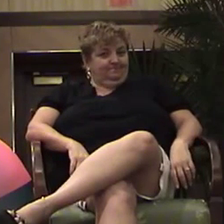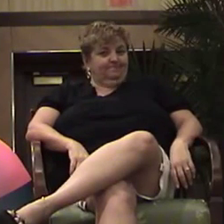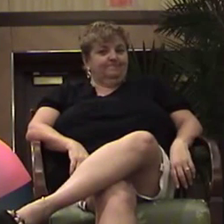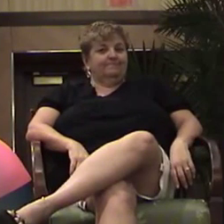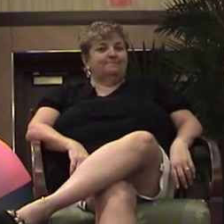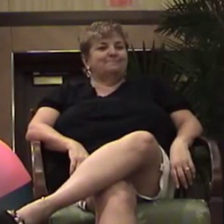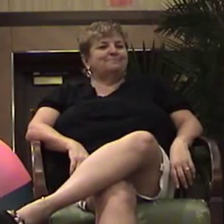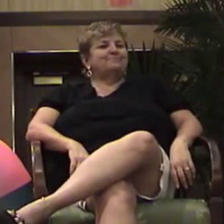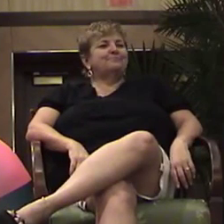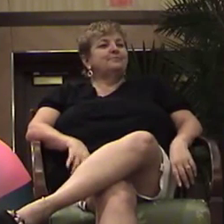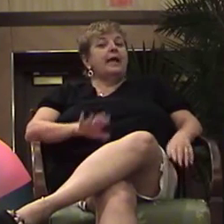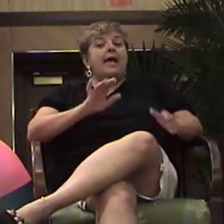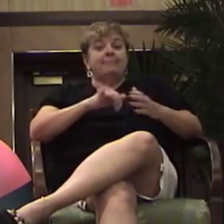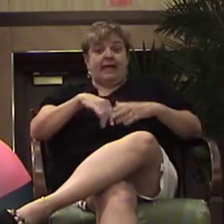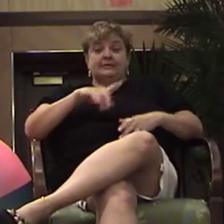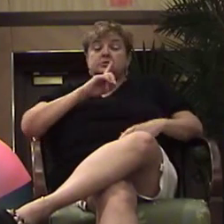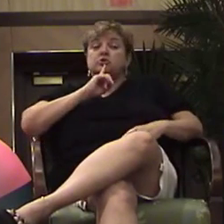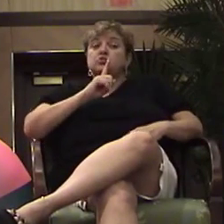And that's the truth.